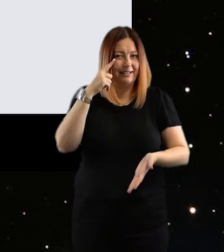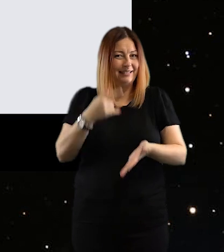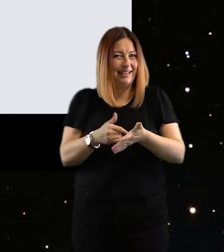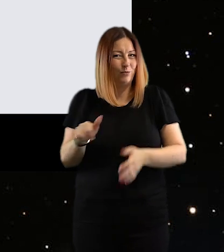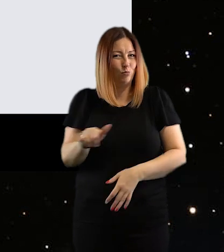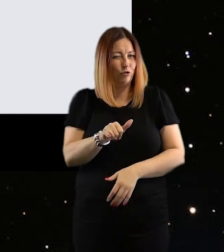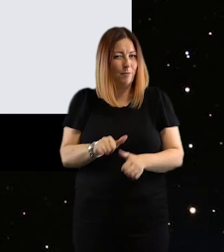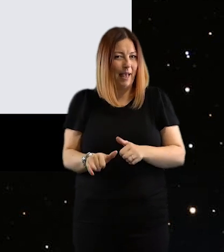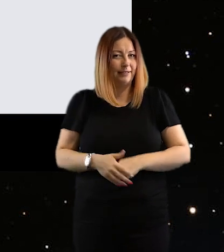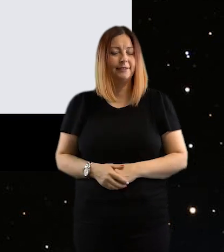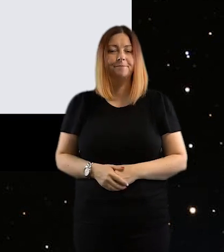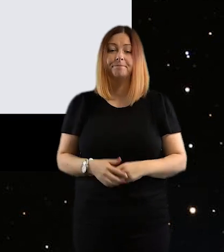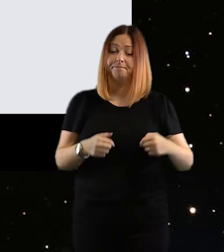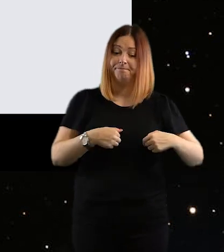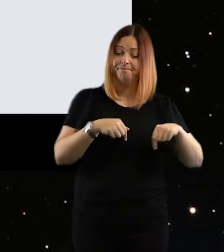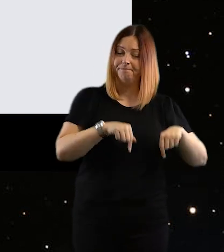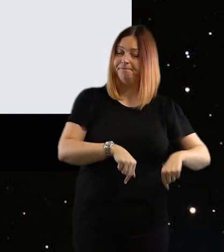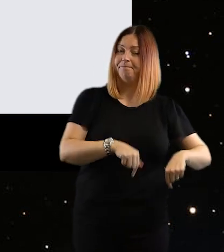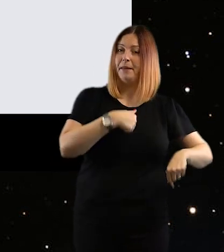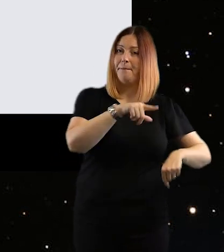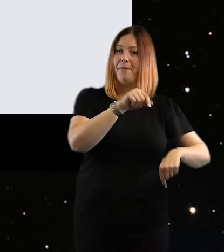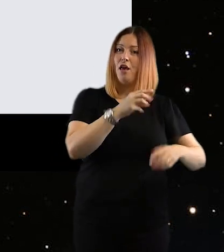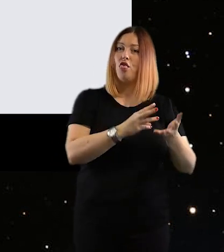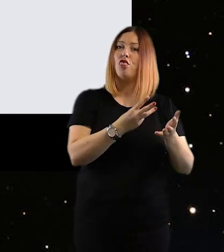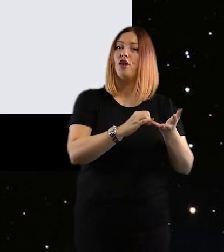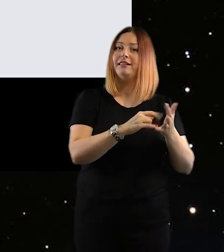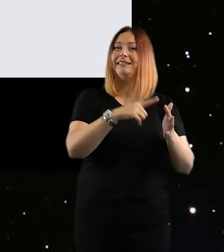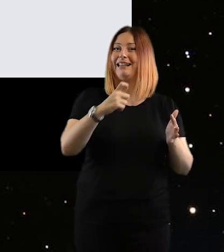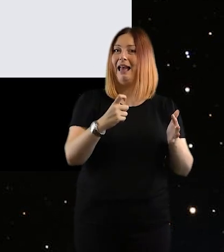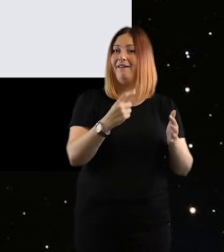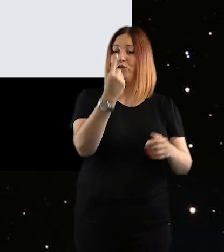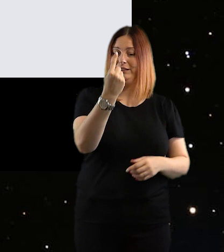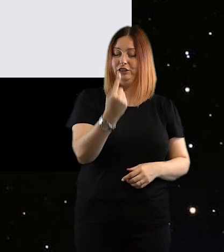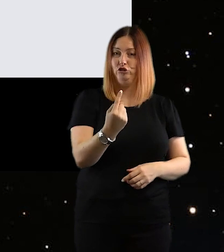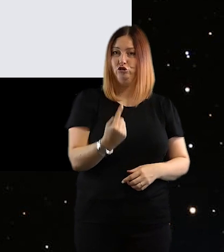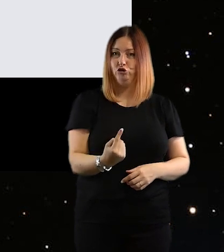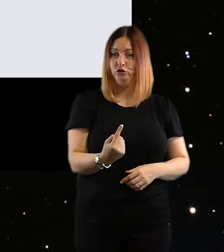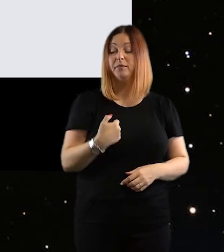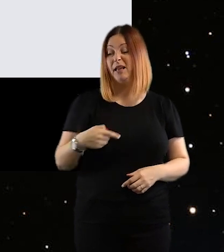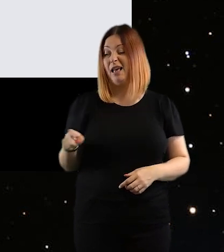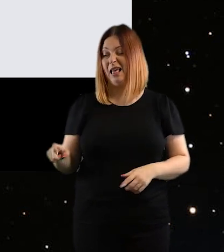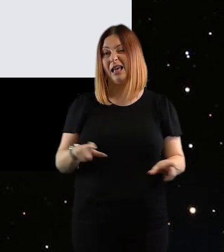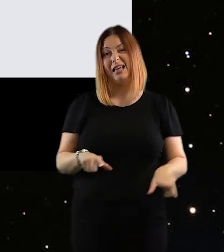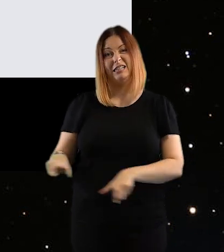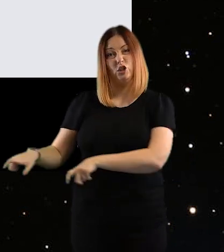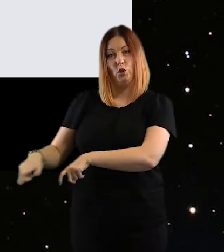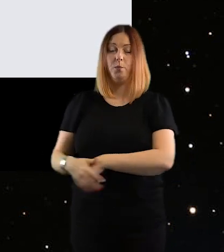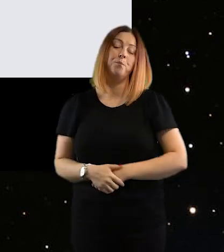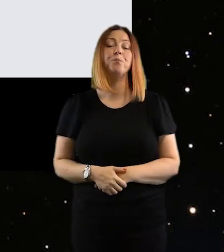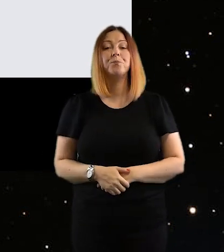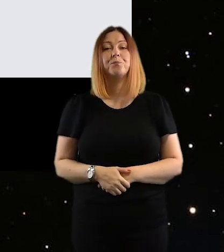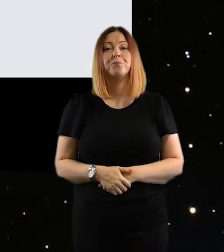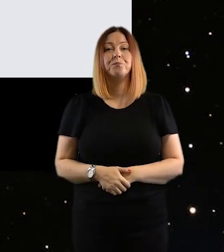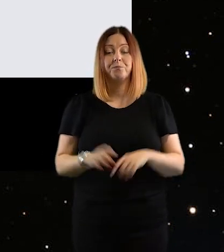leave 30 seconds on each and the filters as they are. And I'm going to go ahead and hit continue. Okay, and now it's asking